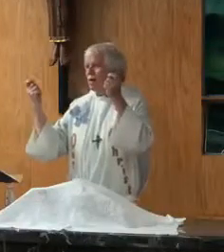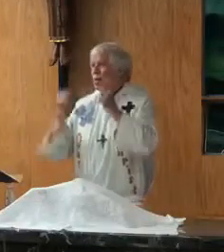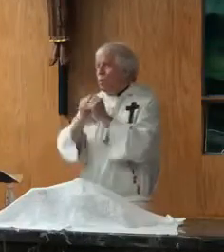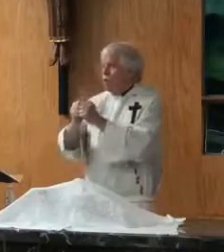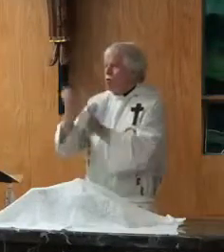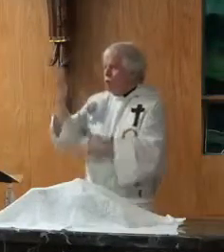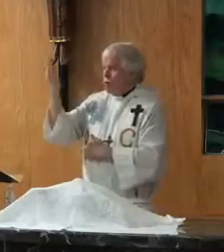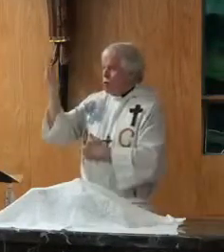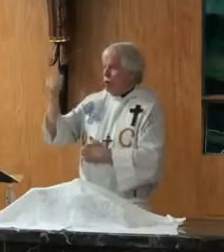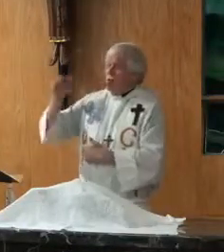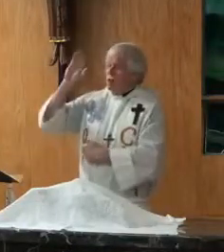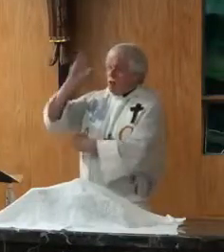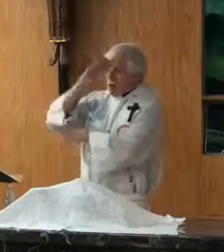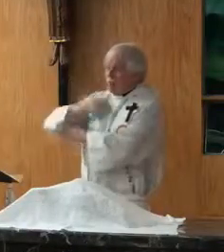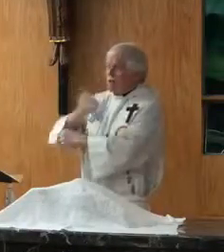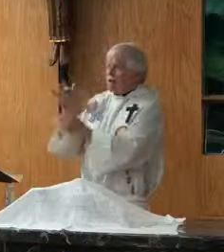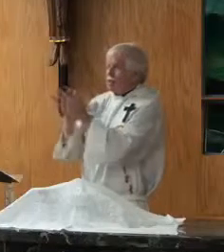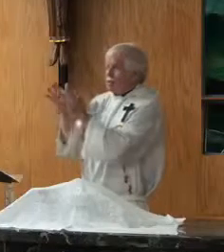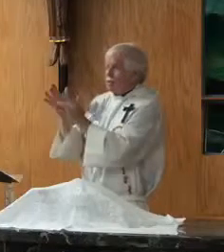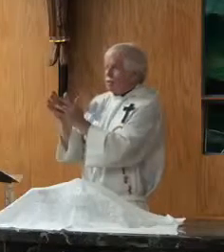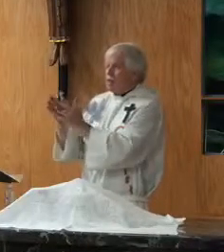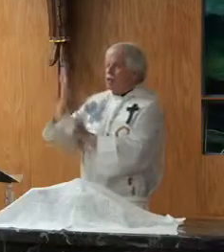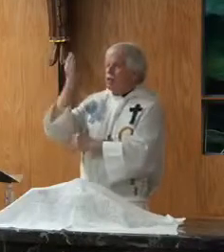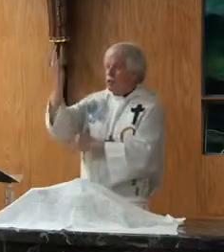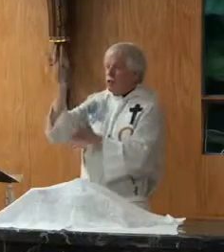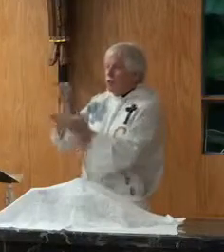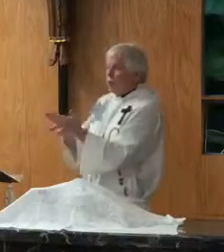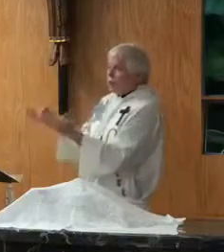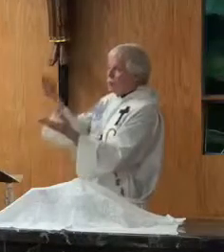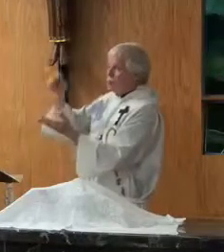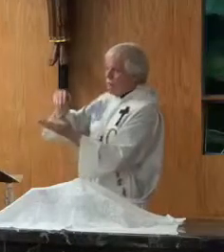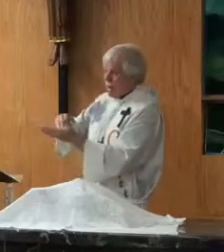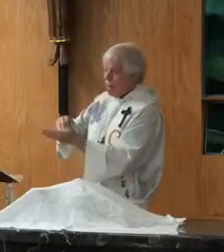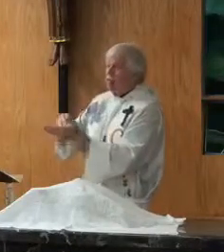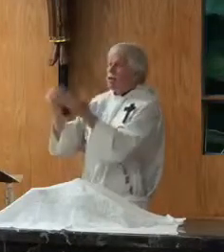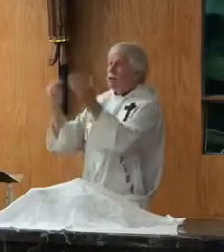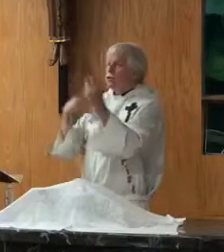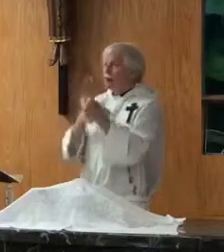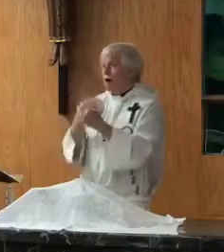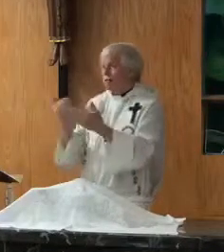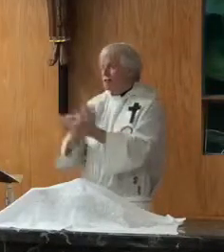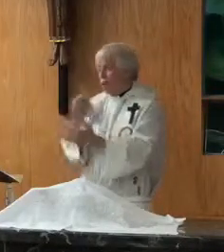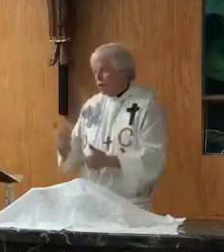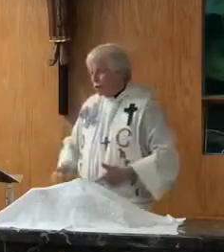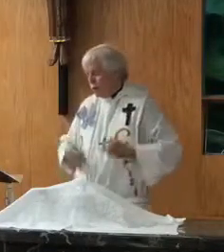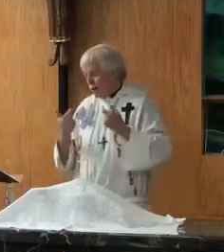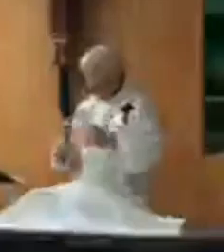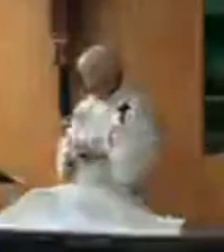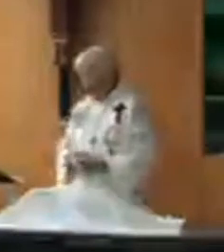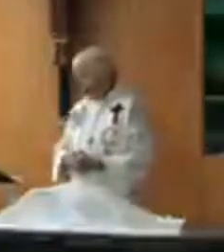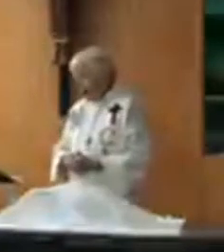celebrate with you that your Son Jesus, you rose again to give us